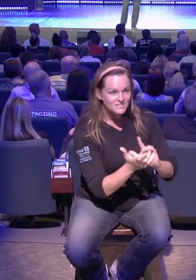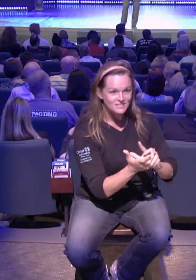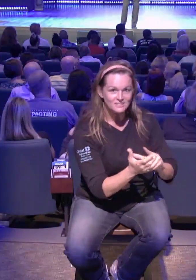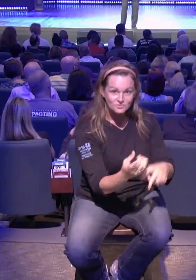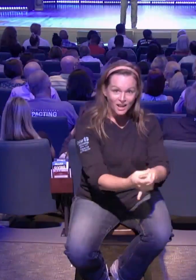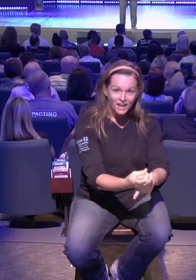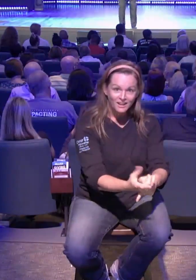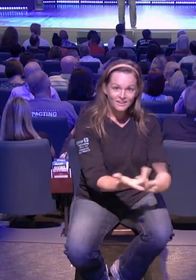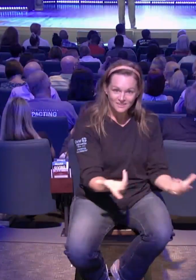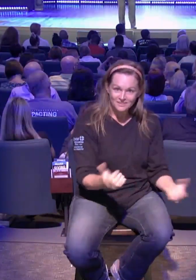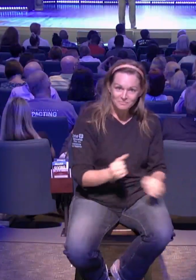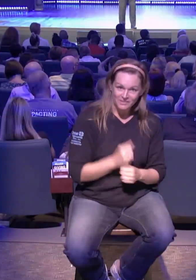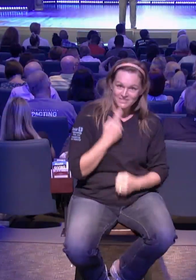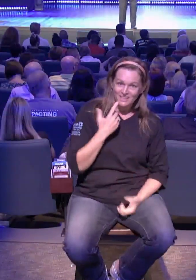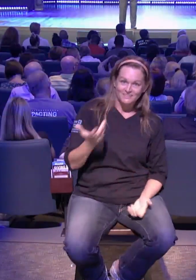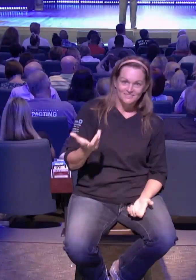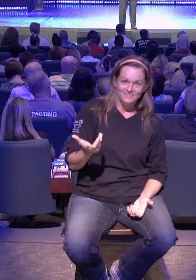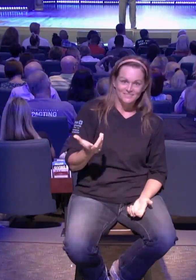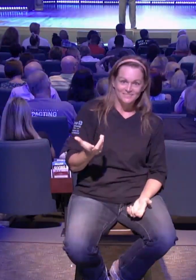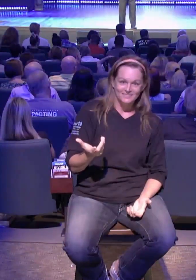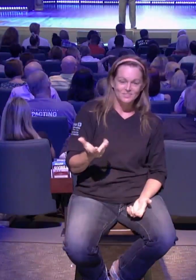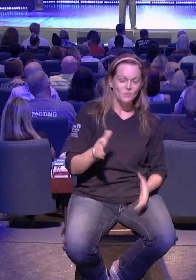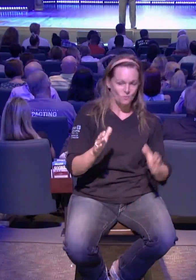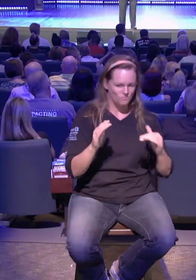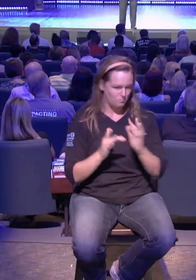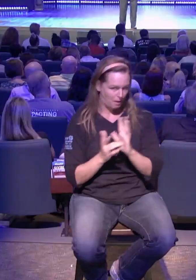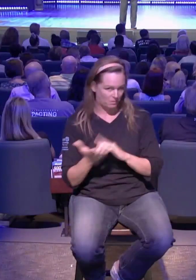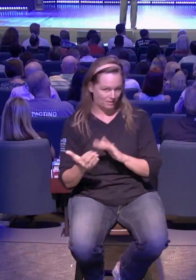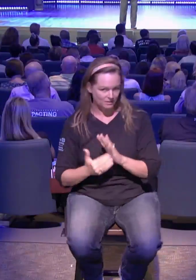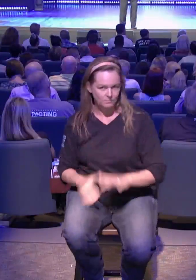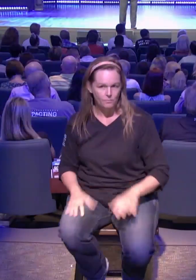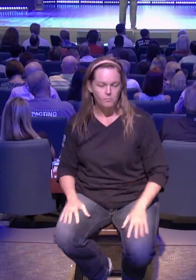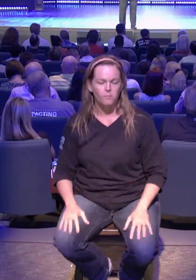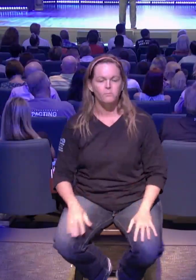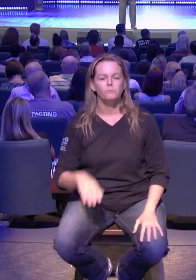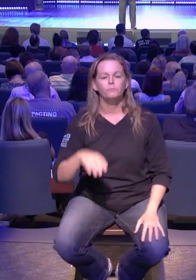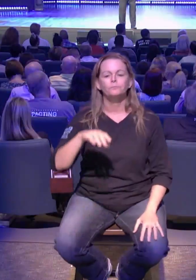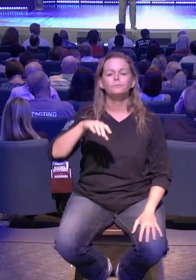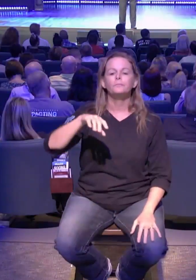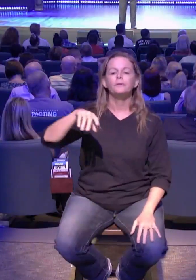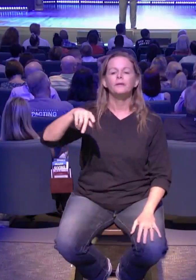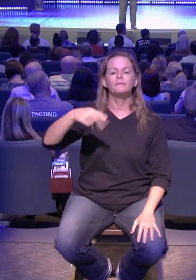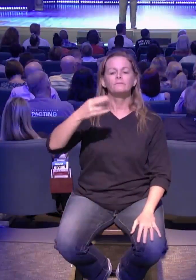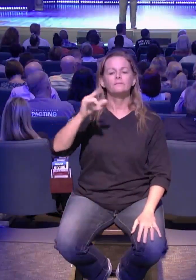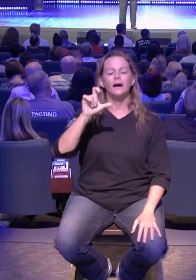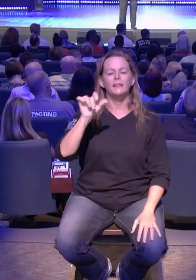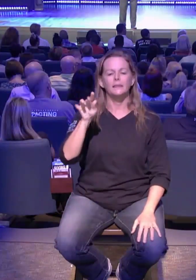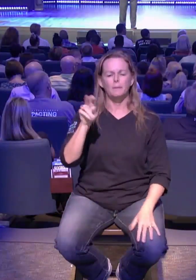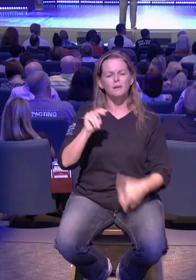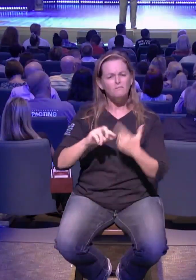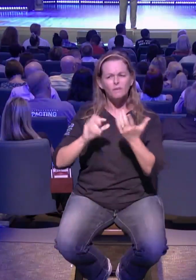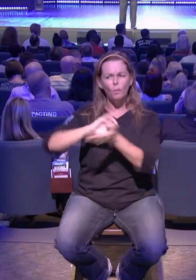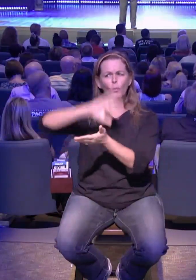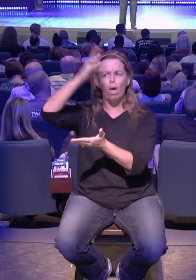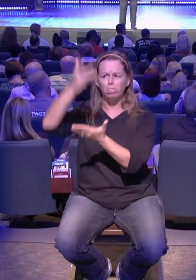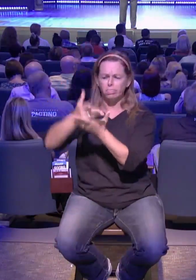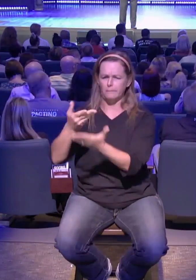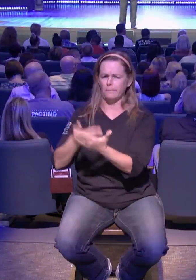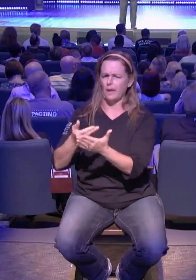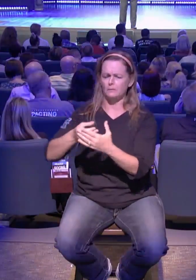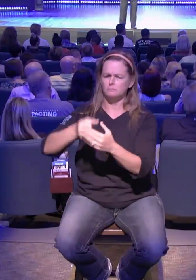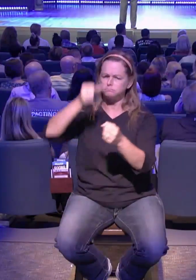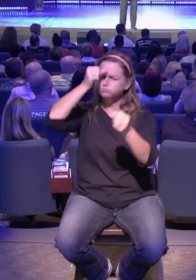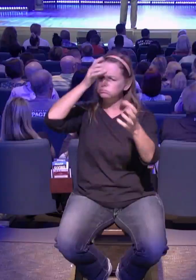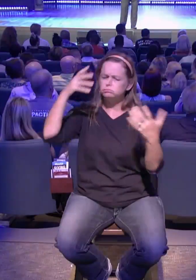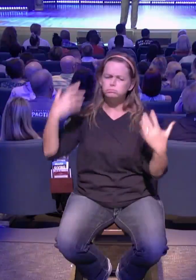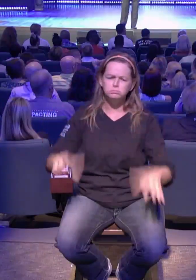Paul says, and he's talking to a very wealthy, prominent man, Philemon, and he says to him, I pray that you may be